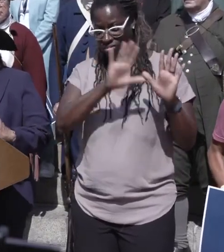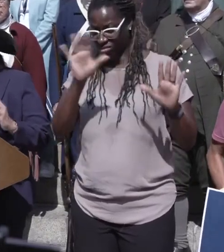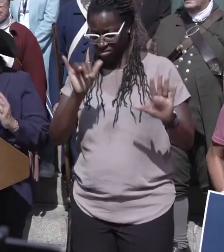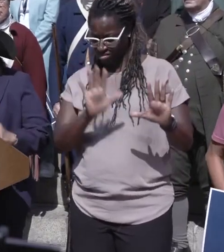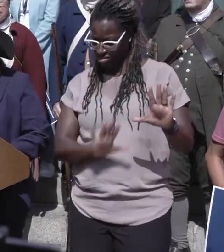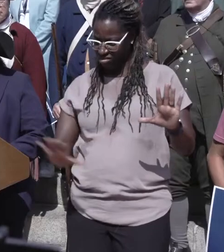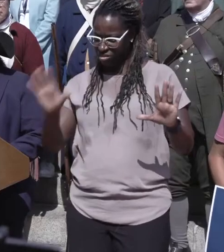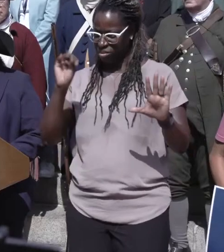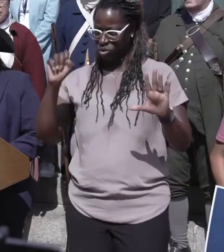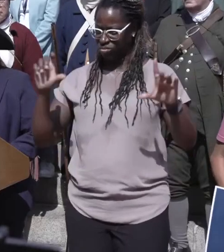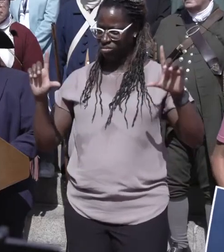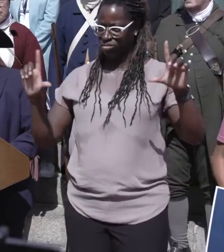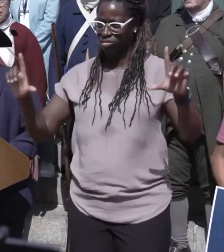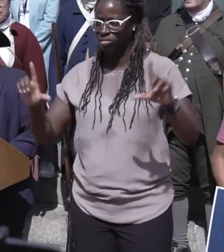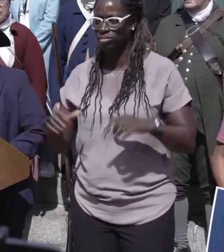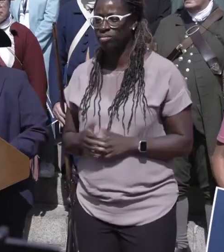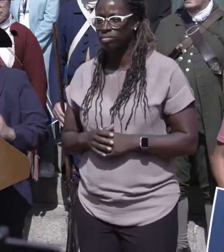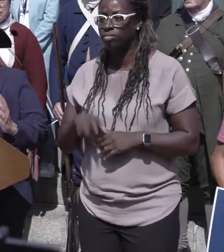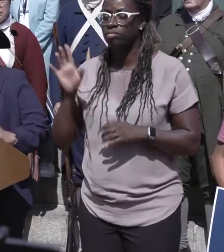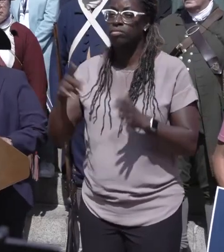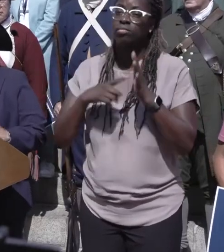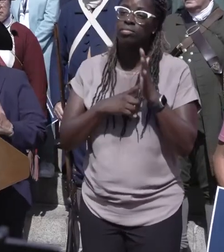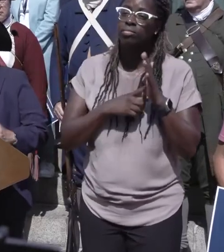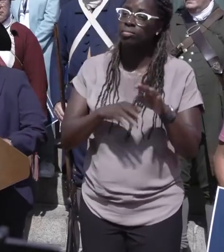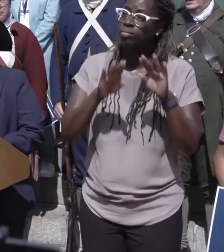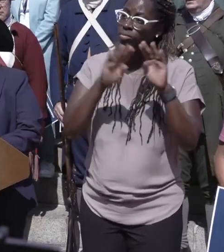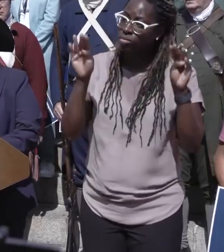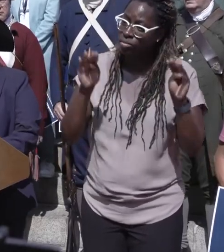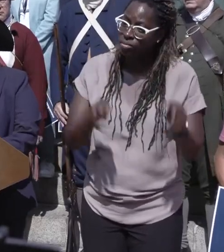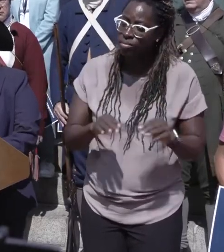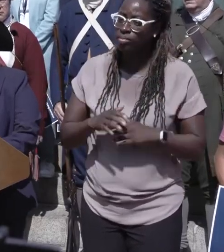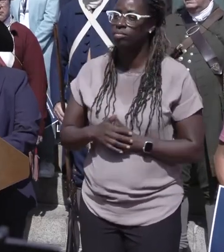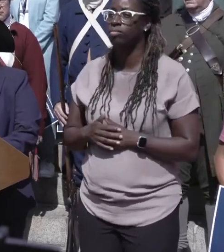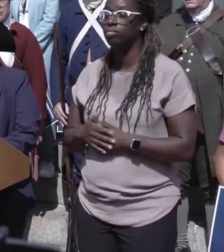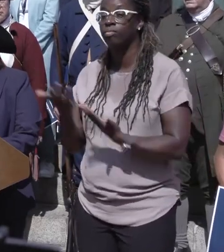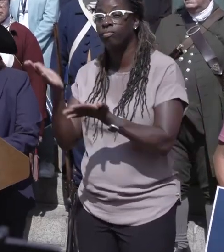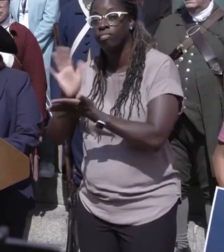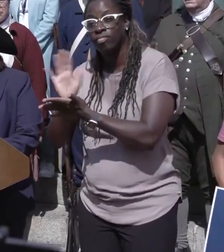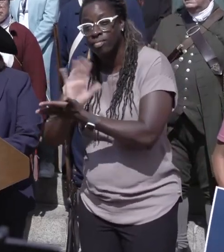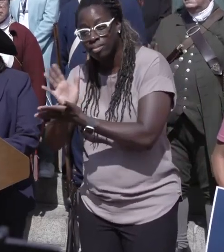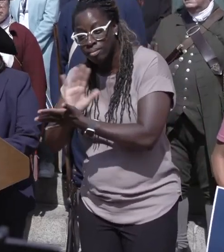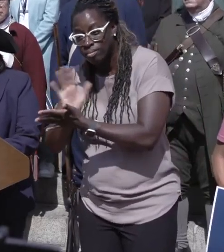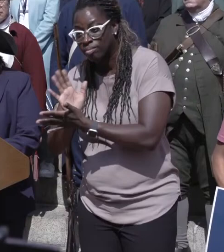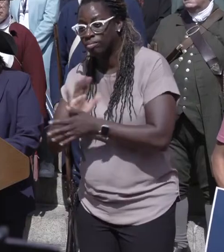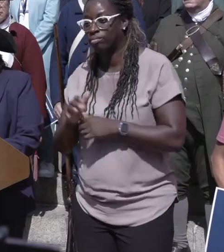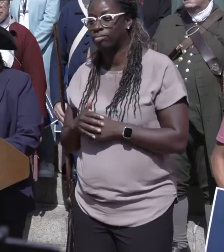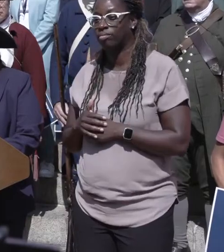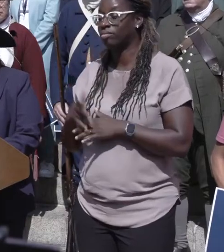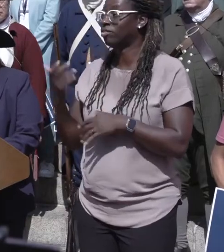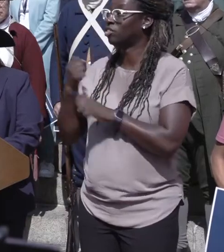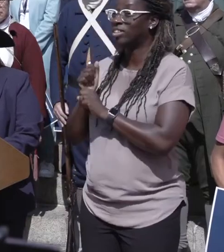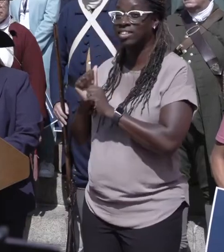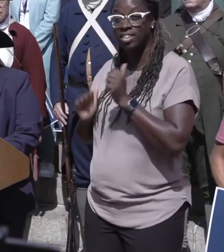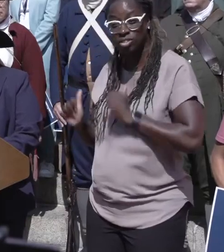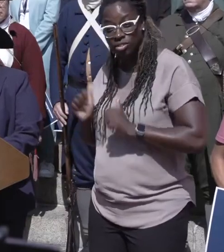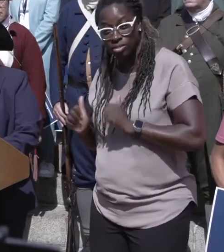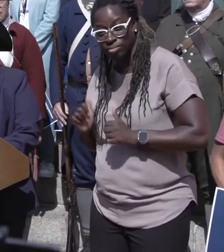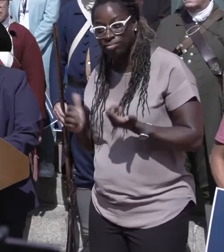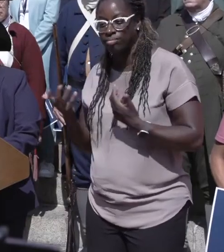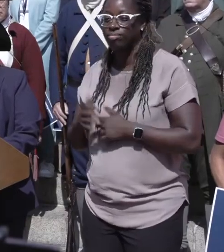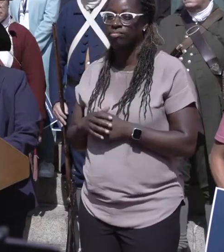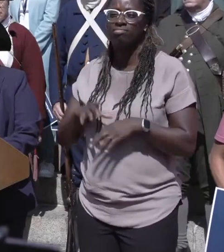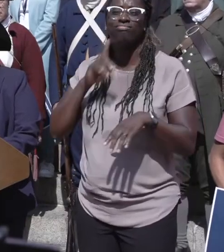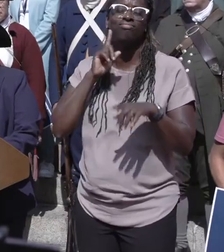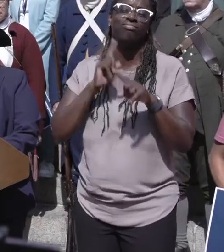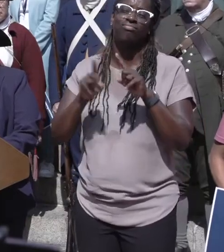new exhibits, trails, websites, videos, productions, events, and more. People are all in helping us make sure we